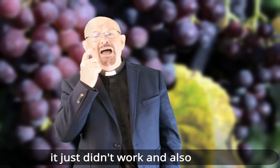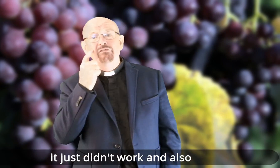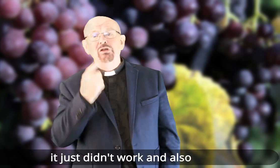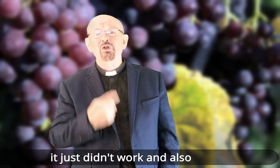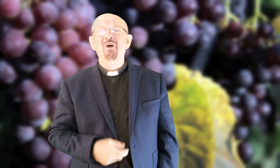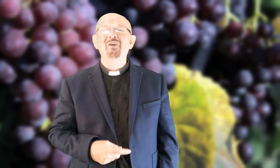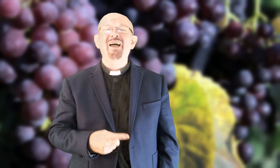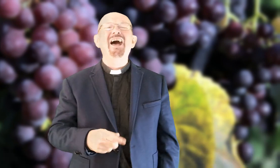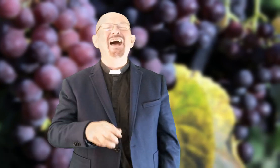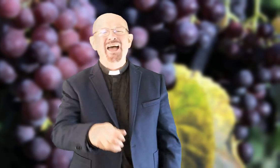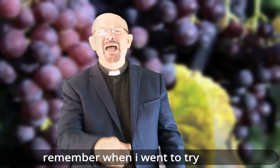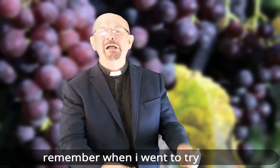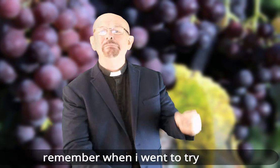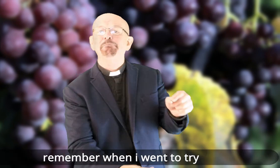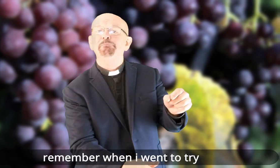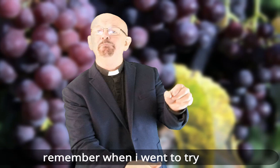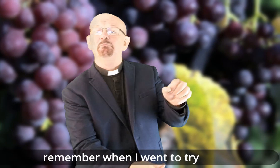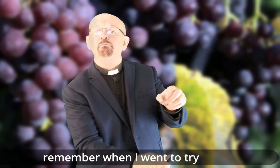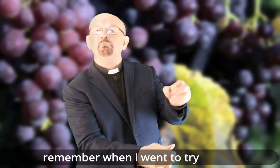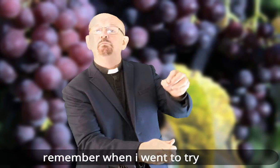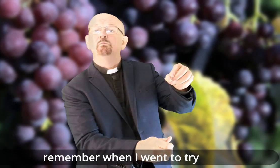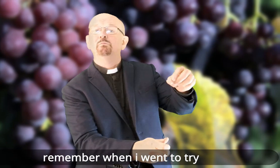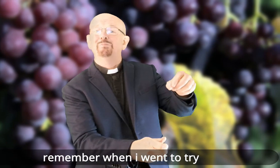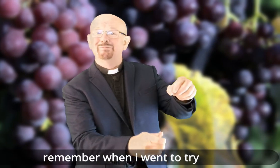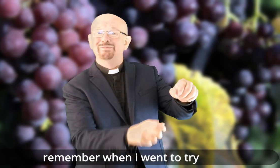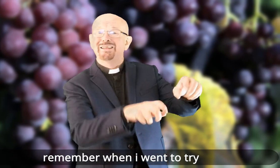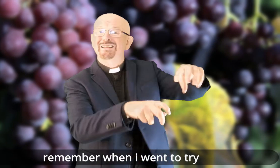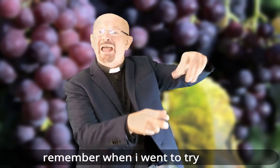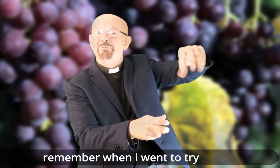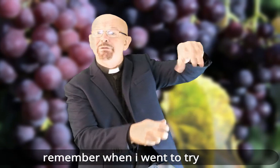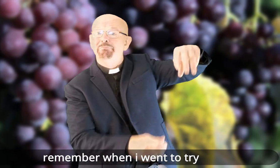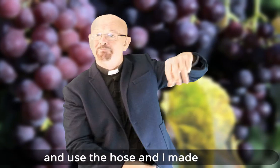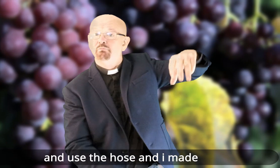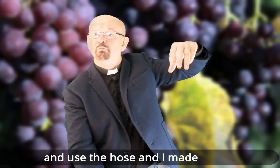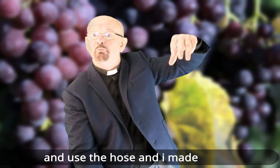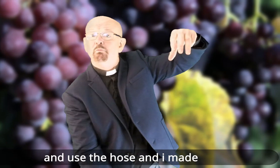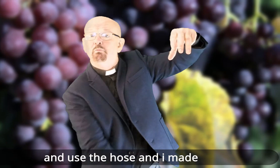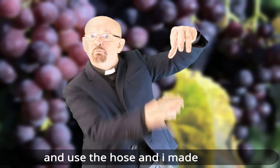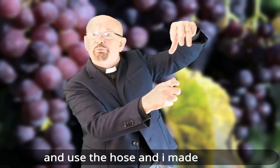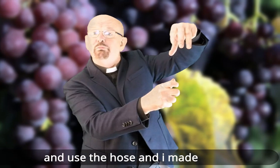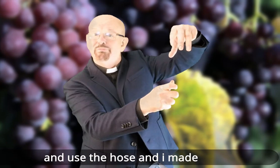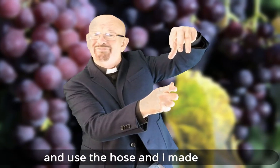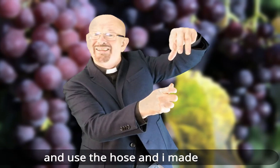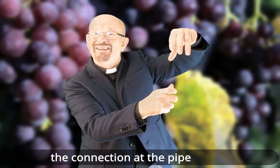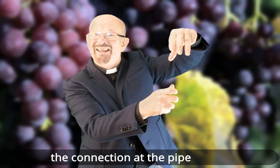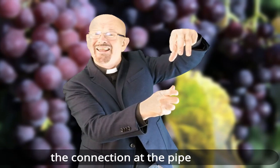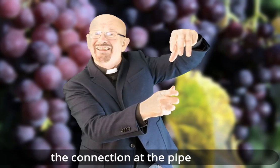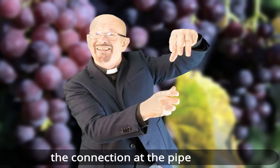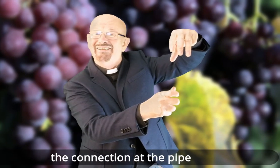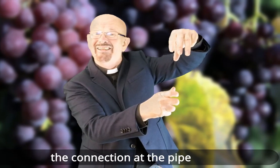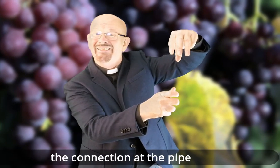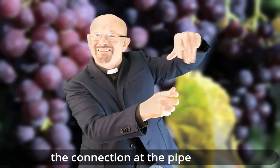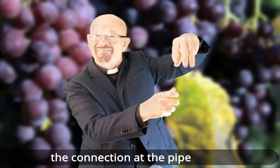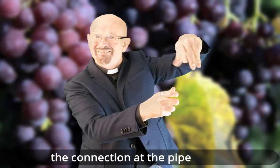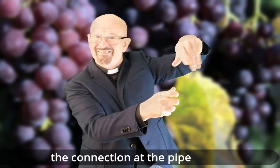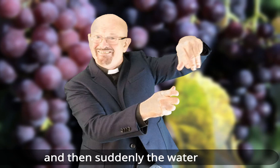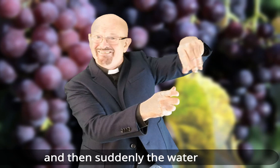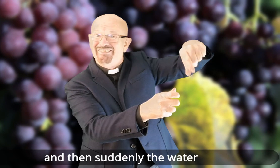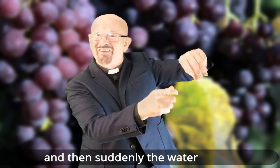also, yeah, remember when I went to try and use the hose and I made the connection at the pipe and then